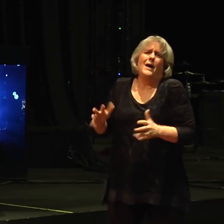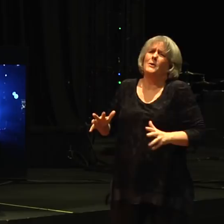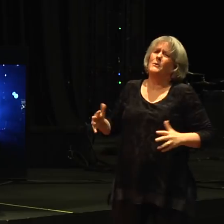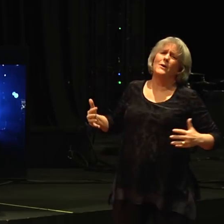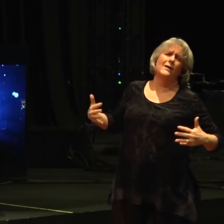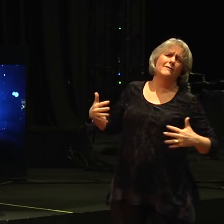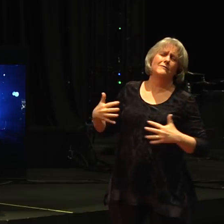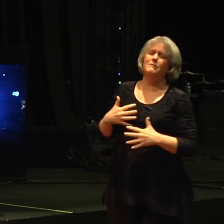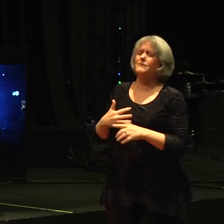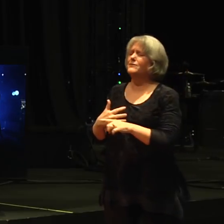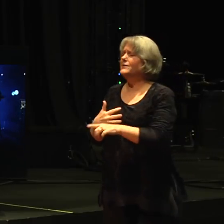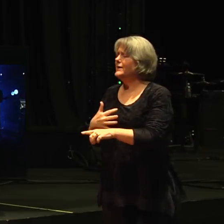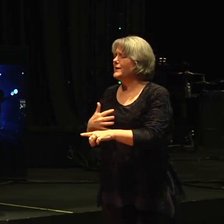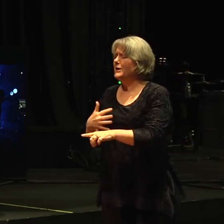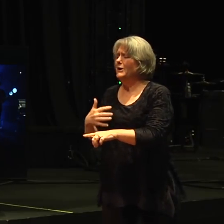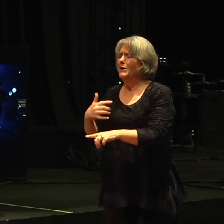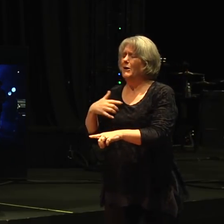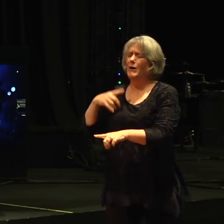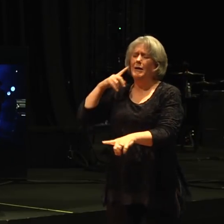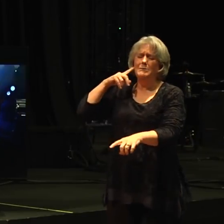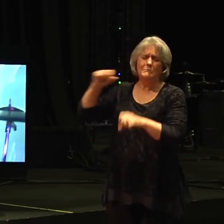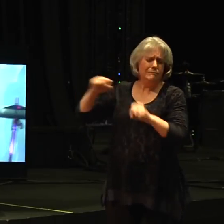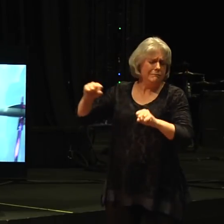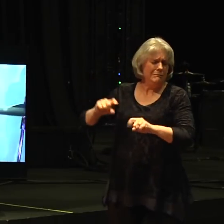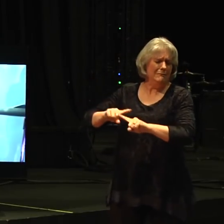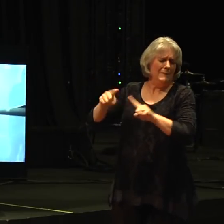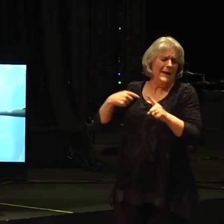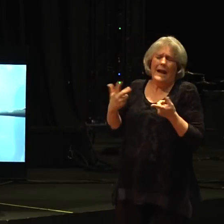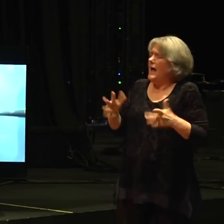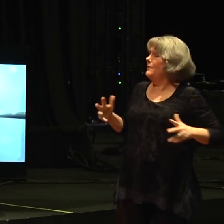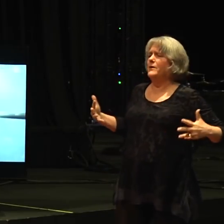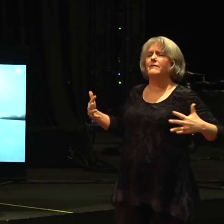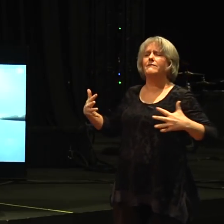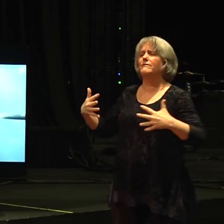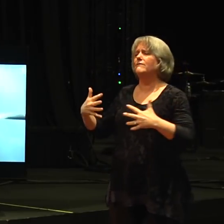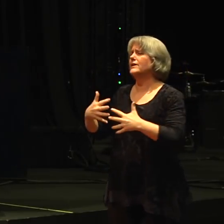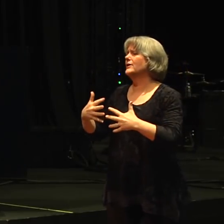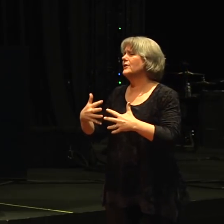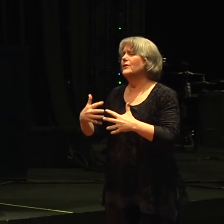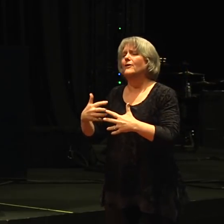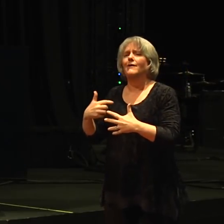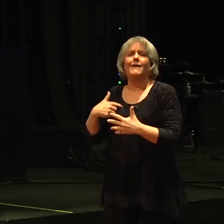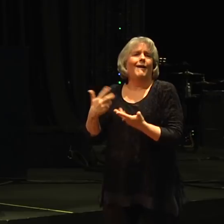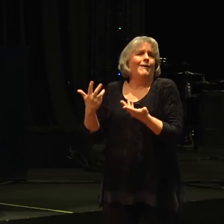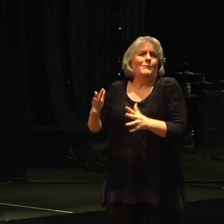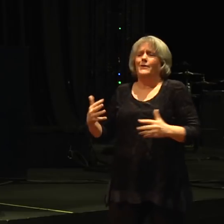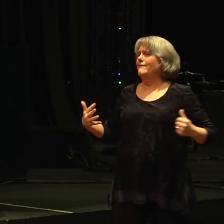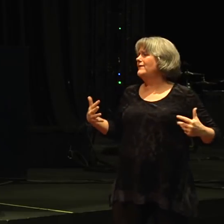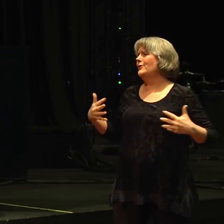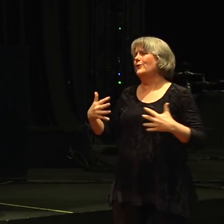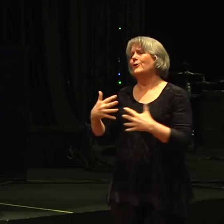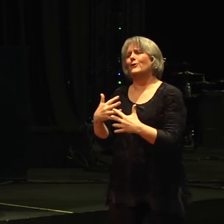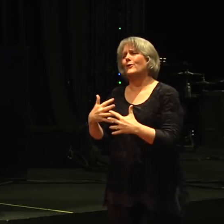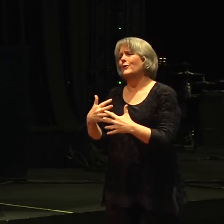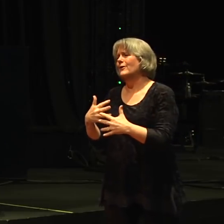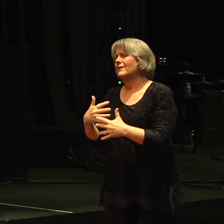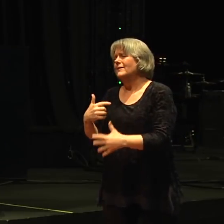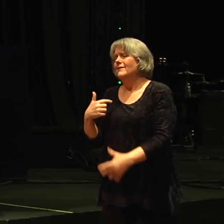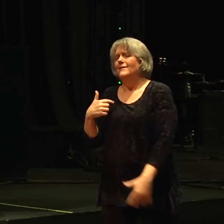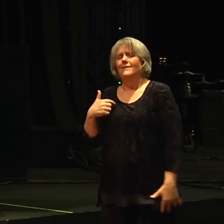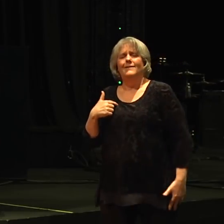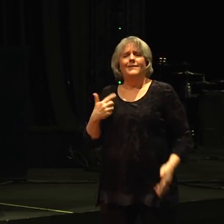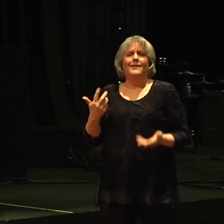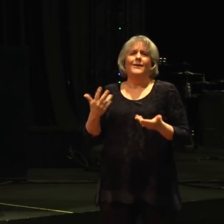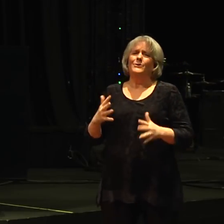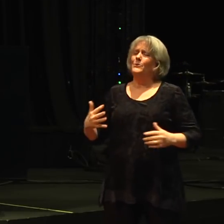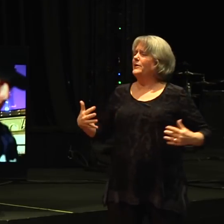just because I hear you roar. I don't wanna fear the storm. No, I don't